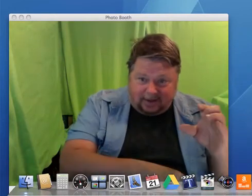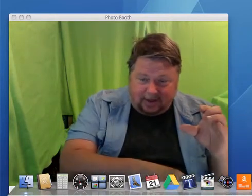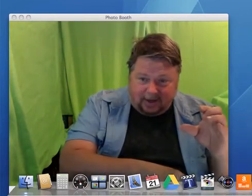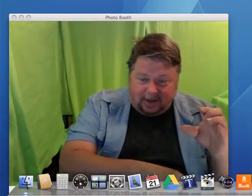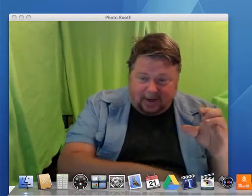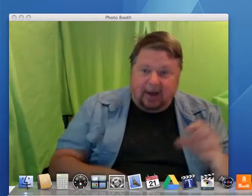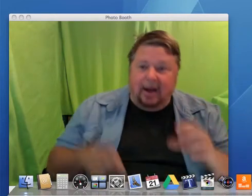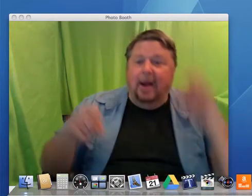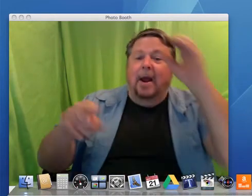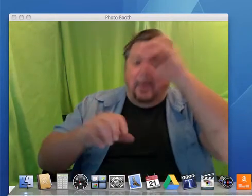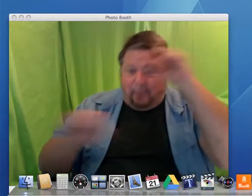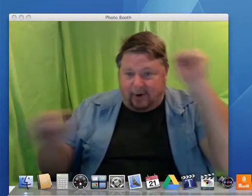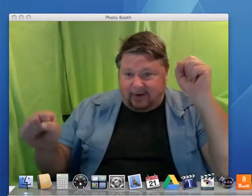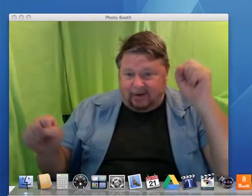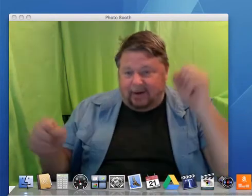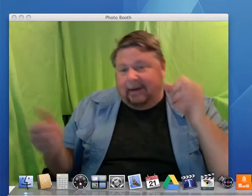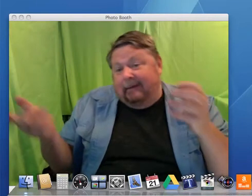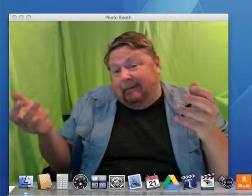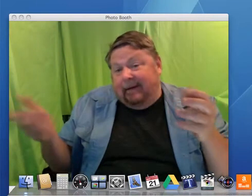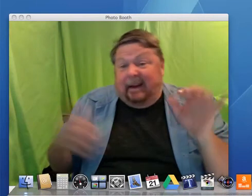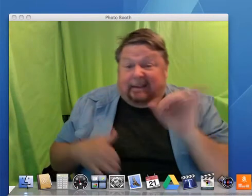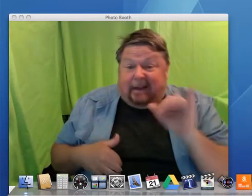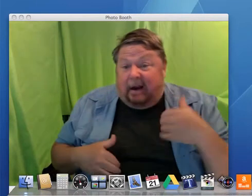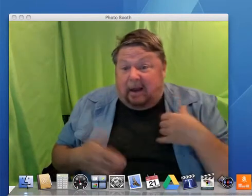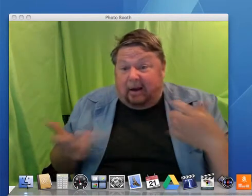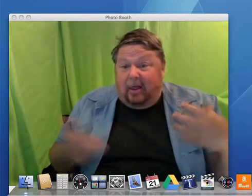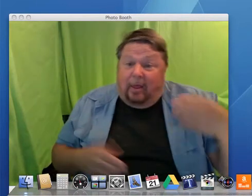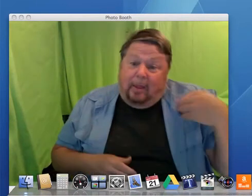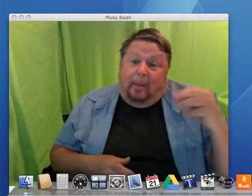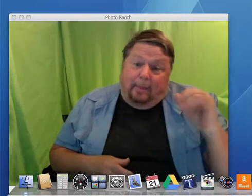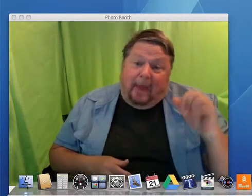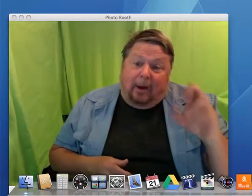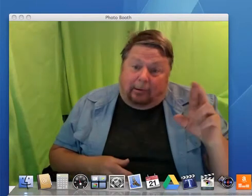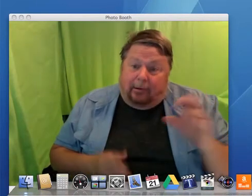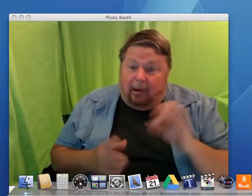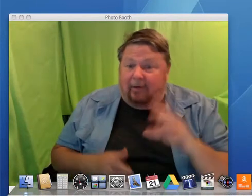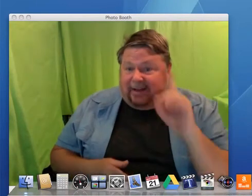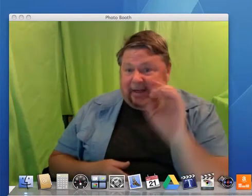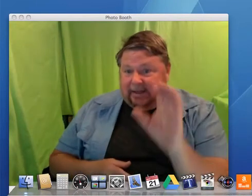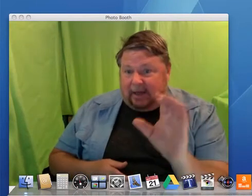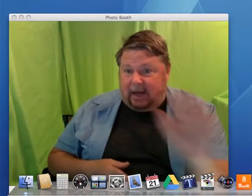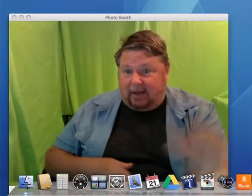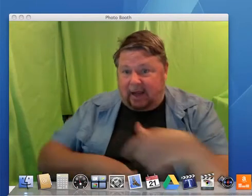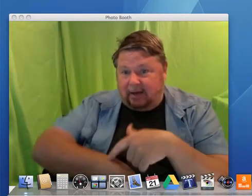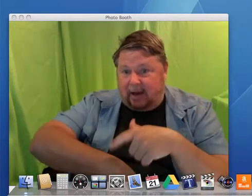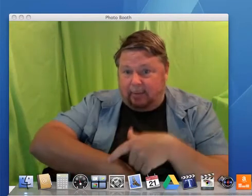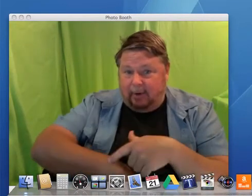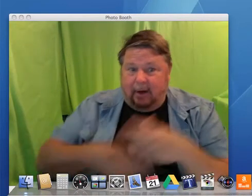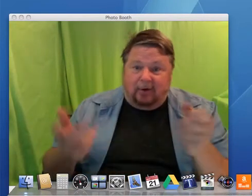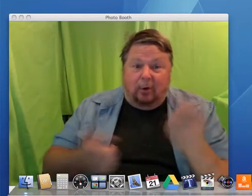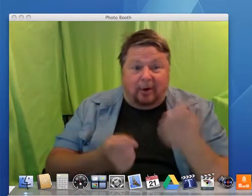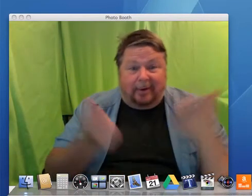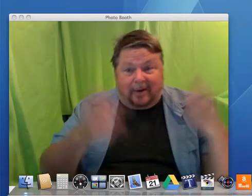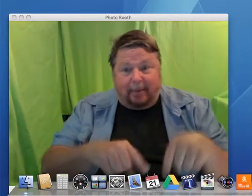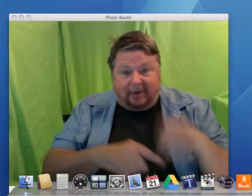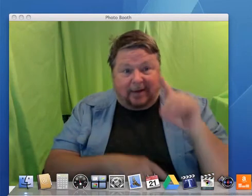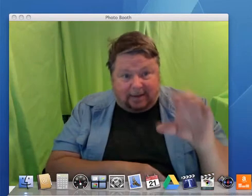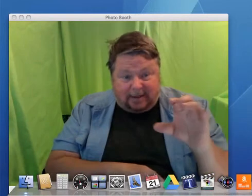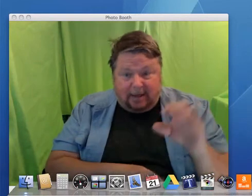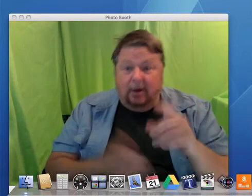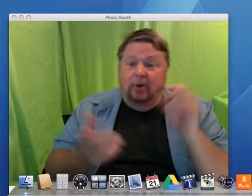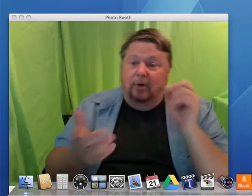D.C.? The president is kind of like the mayor of D.C. at that time. So if something happens